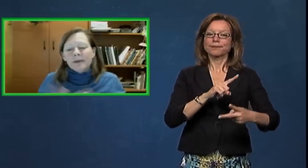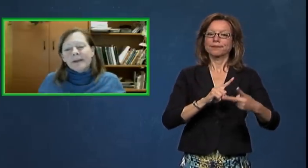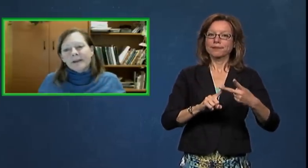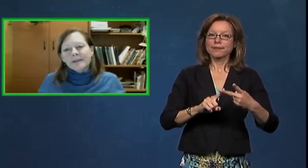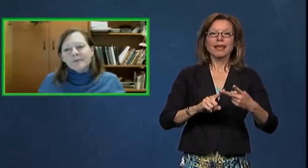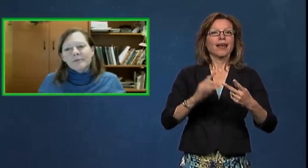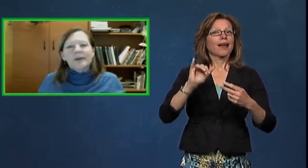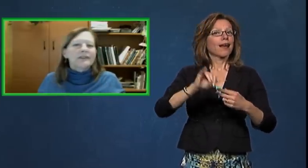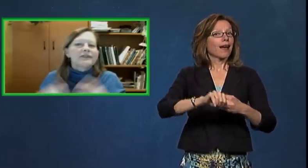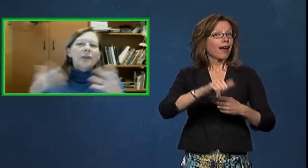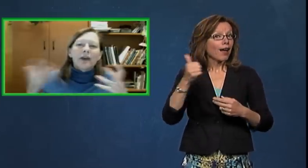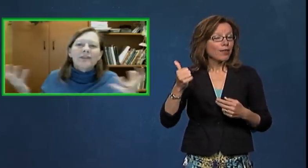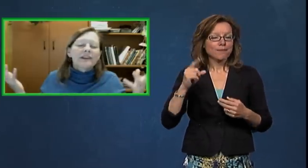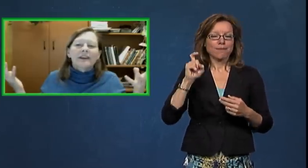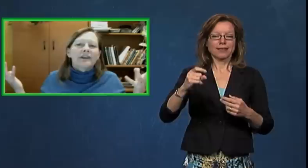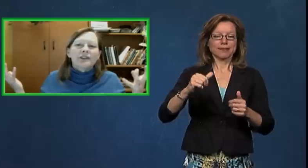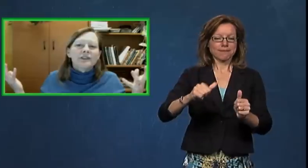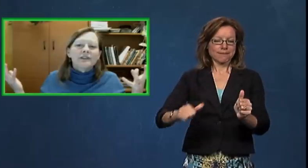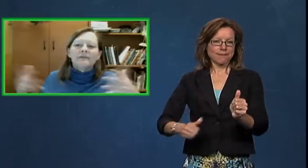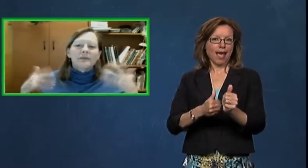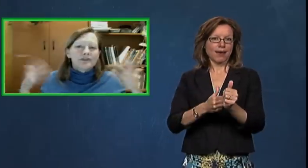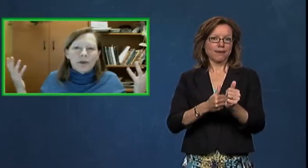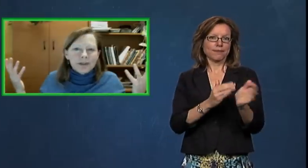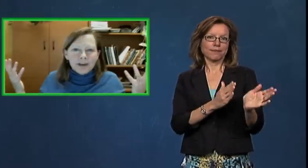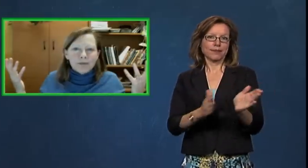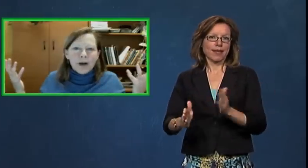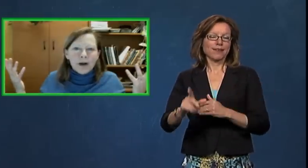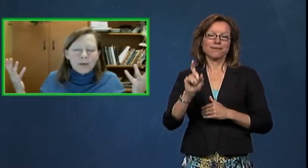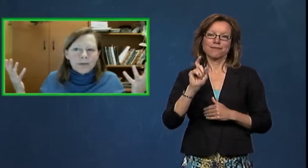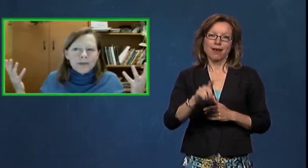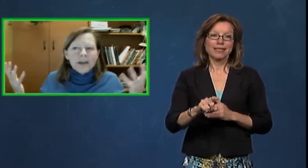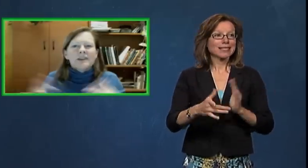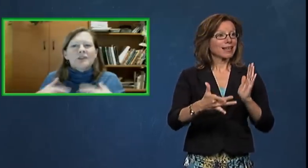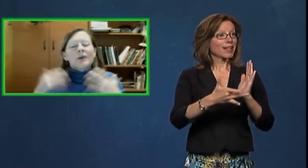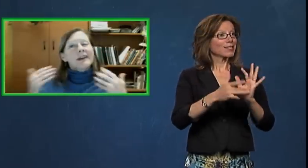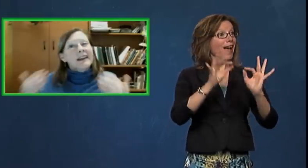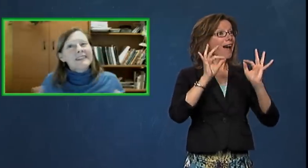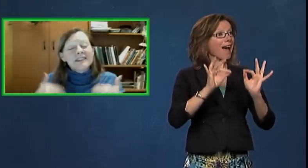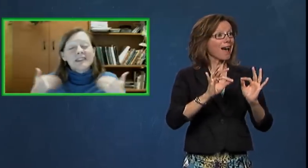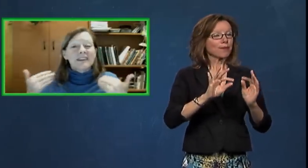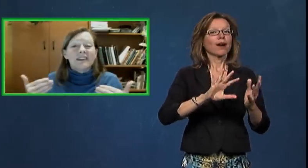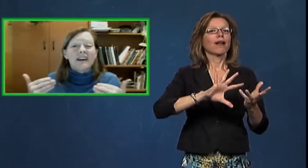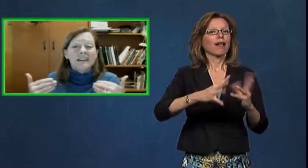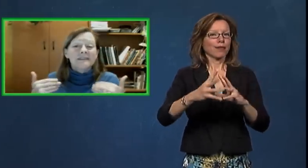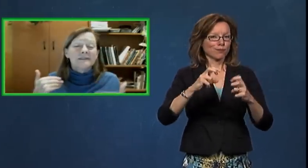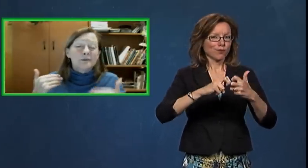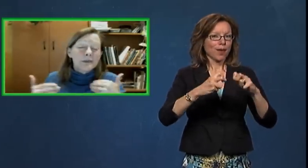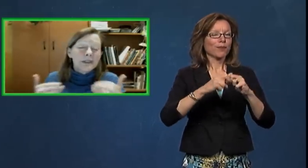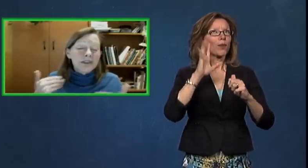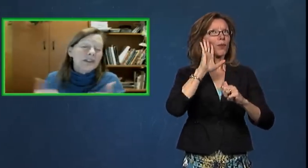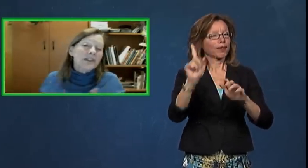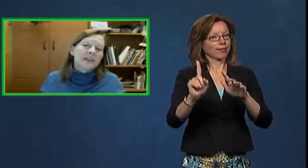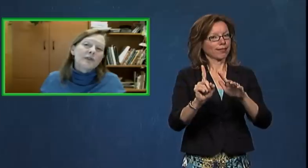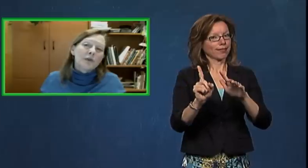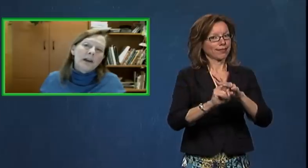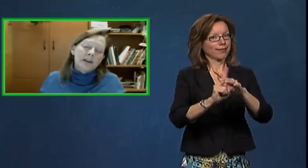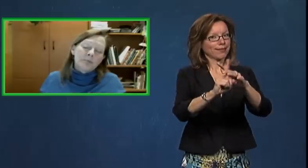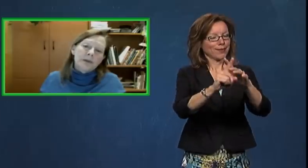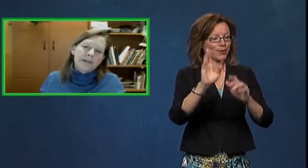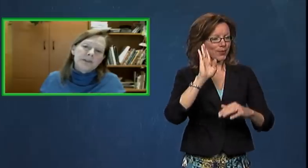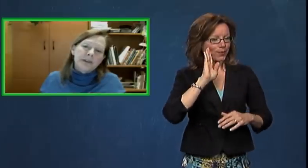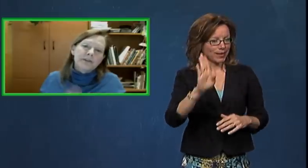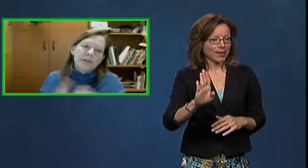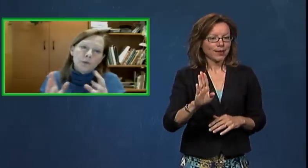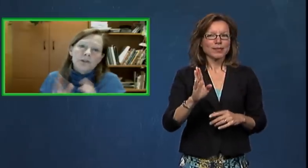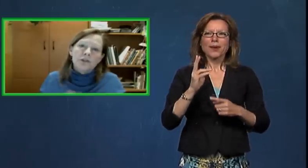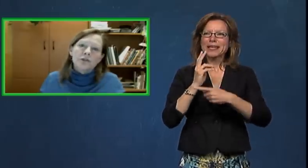backup plans, because if you have technology, you're going to have problems. So I haven't seen a lot of real successful backup